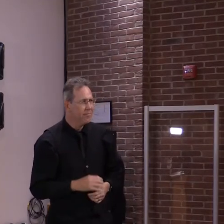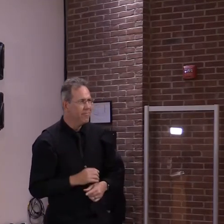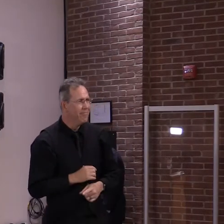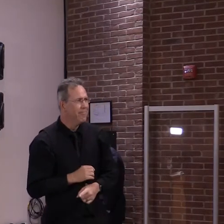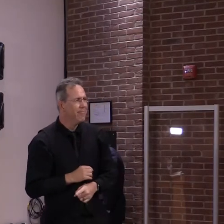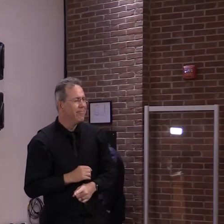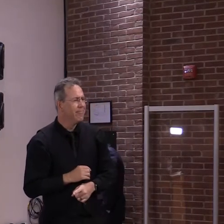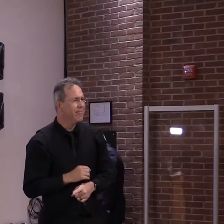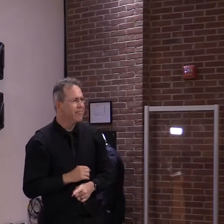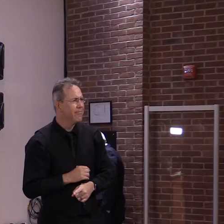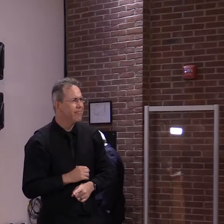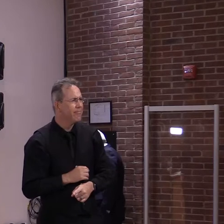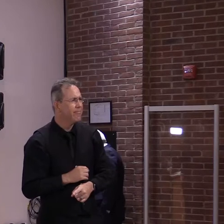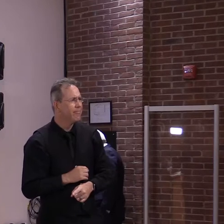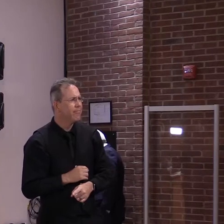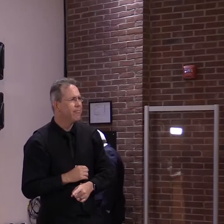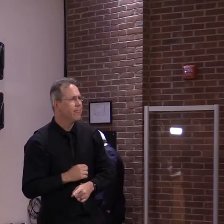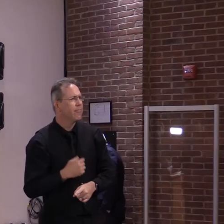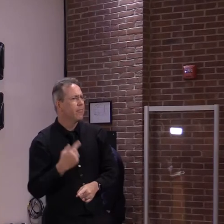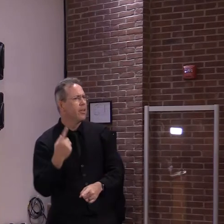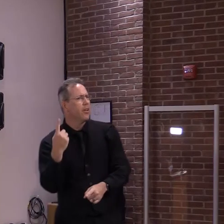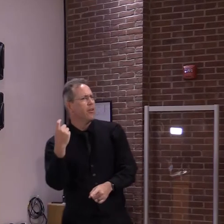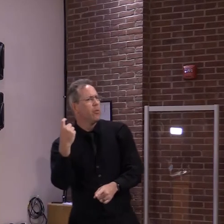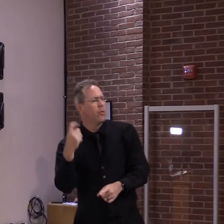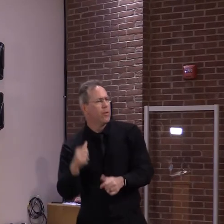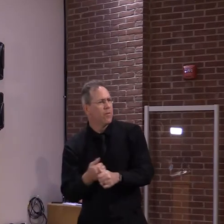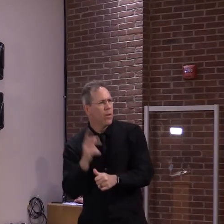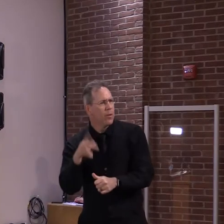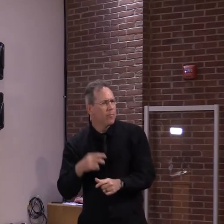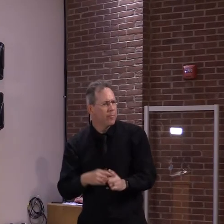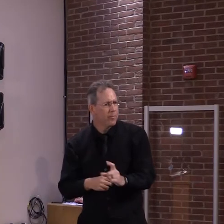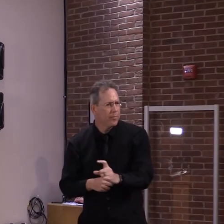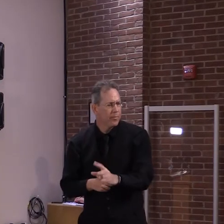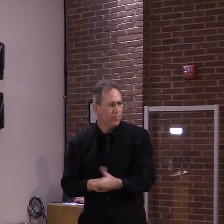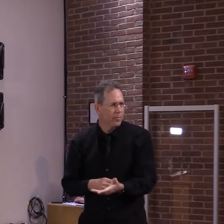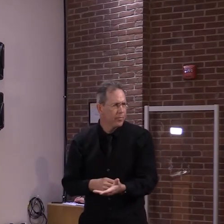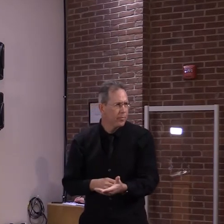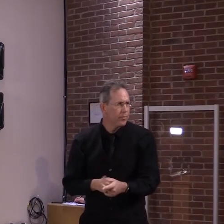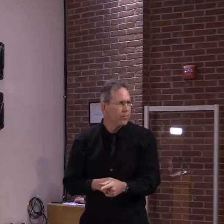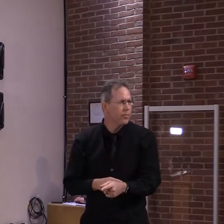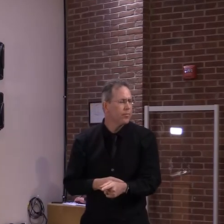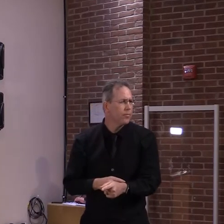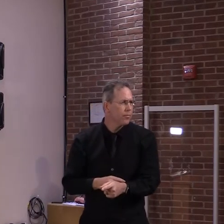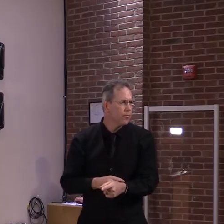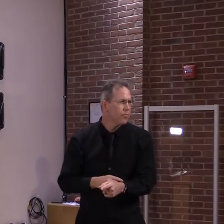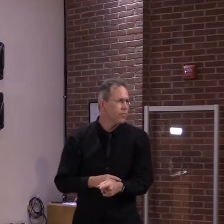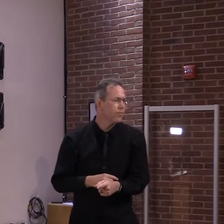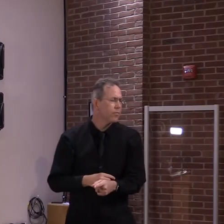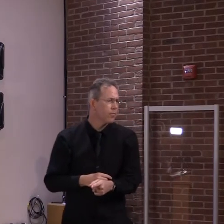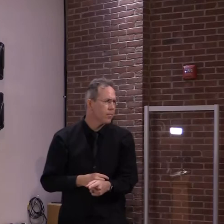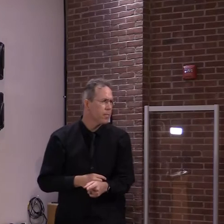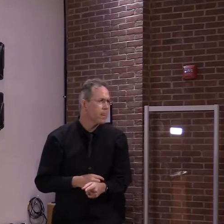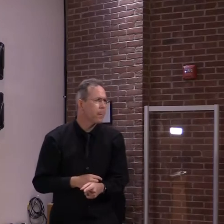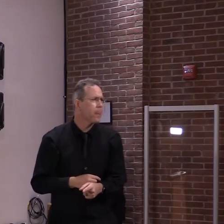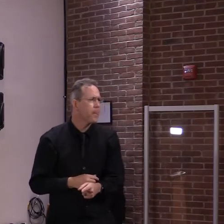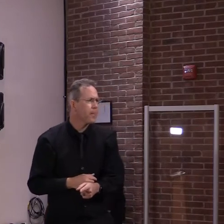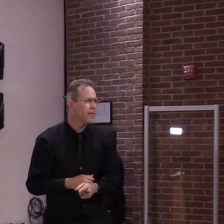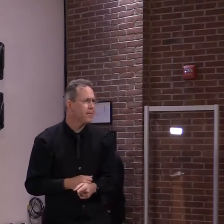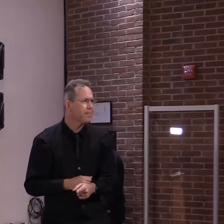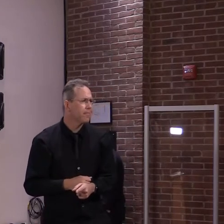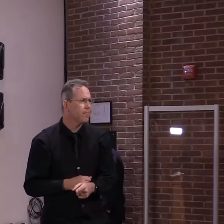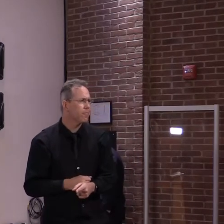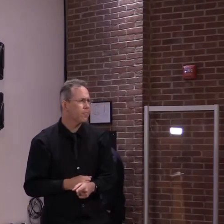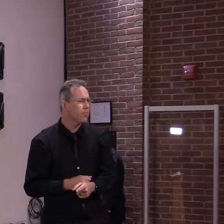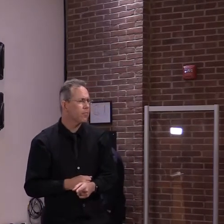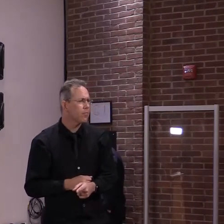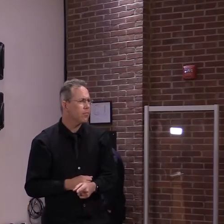you and the governor both have been very strong on not stigmatizing groups of people during the pandemic. I know that since your request